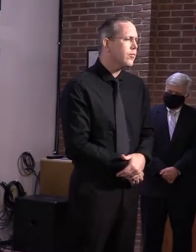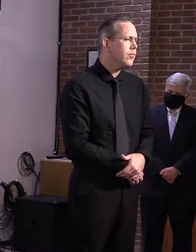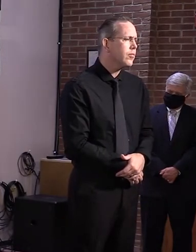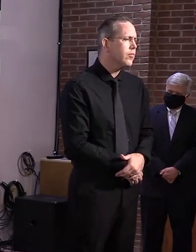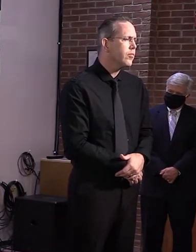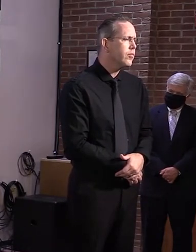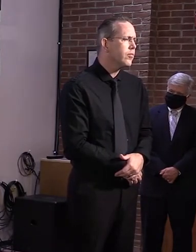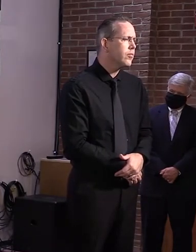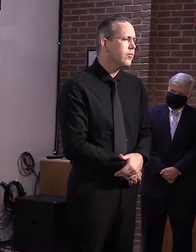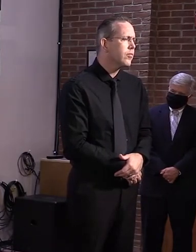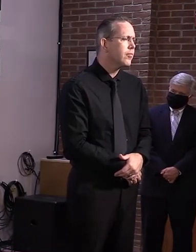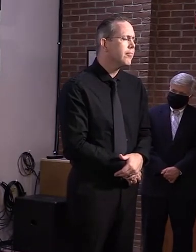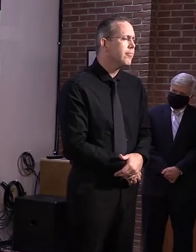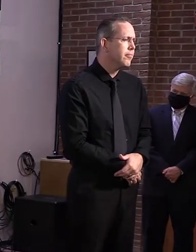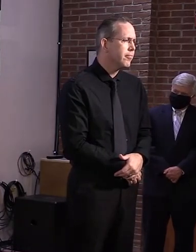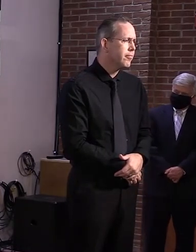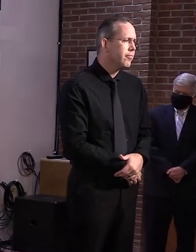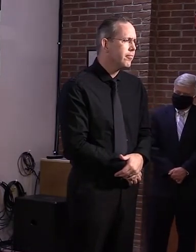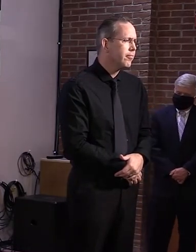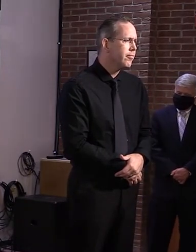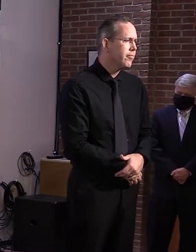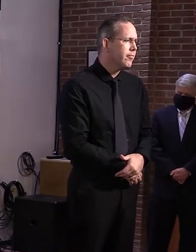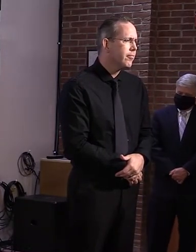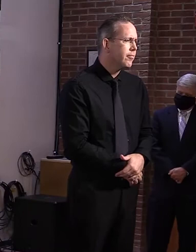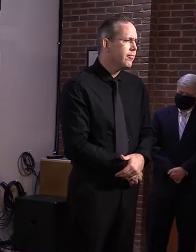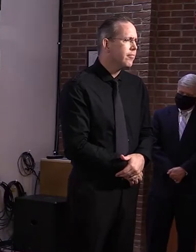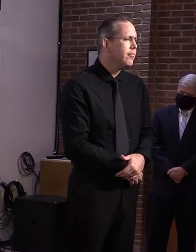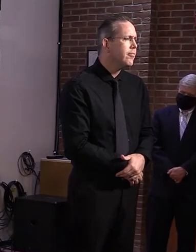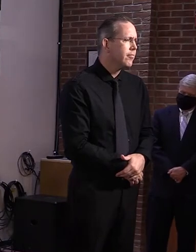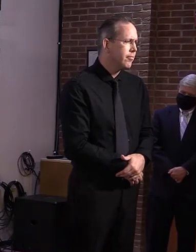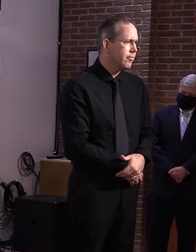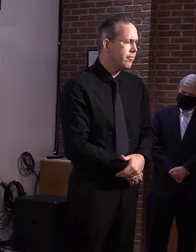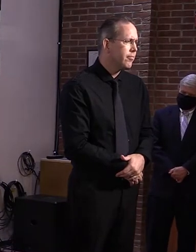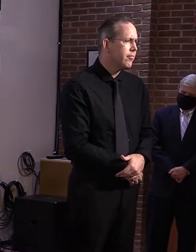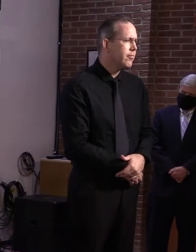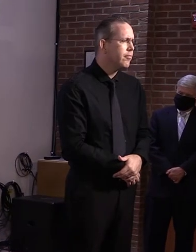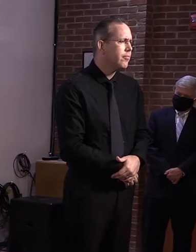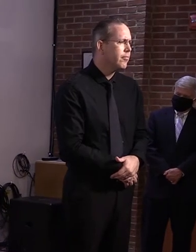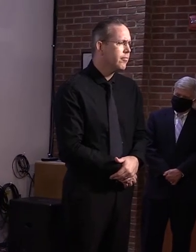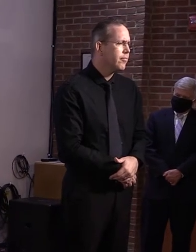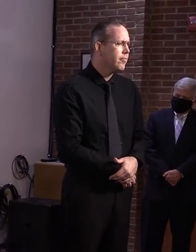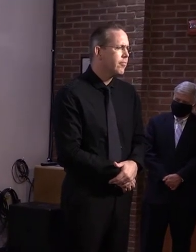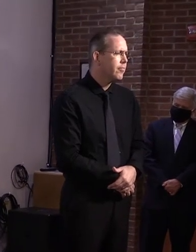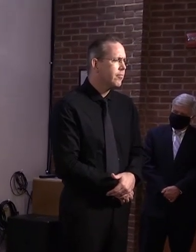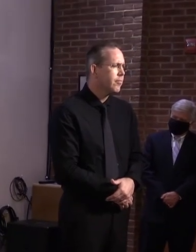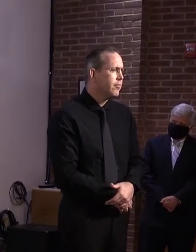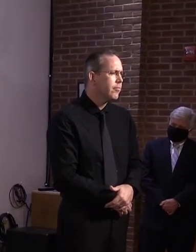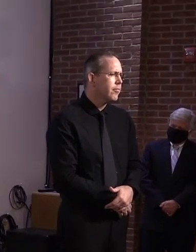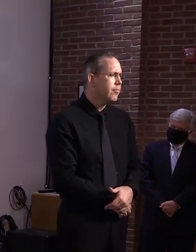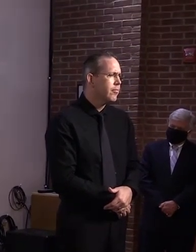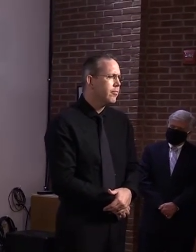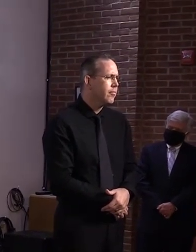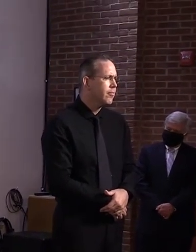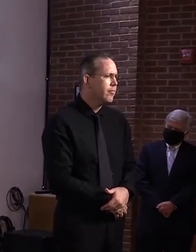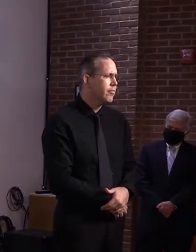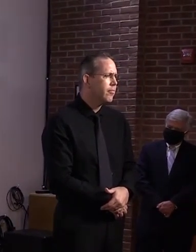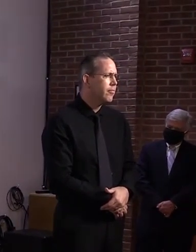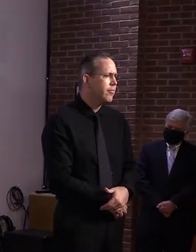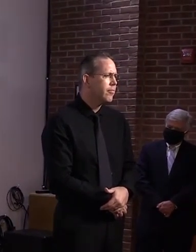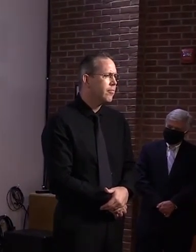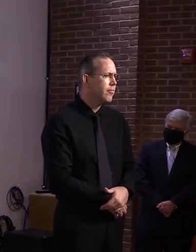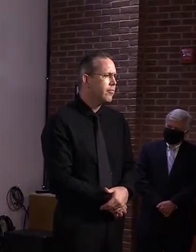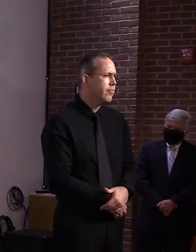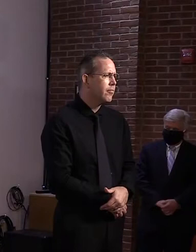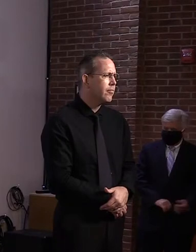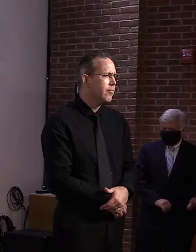Elderwood positive COVID-19 test. You said that the first tested positive was already under quarantine. I'm wondering why